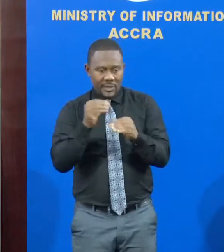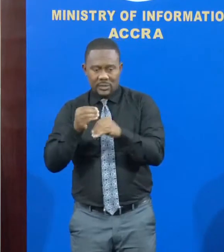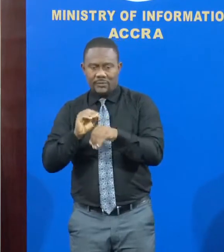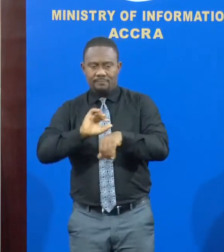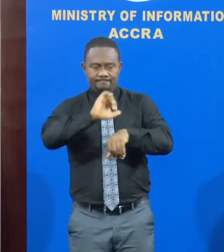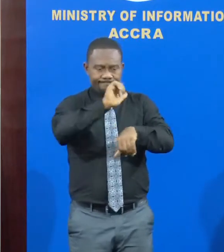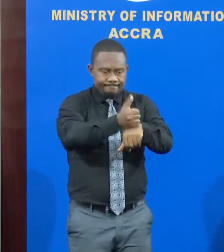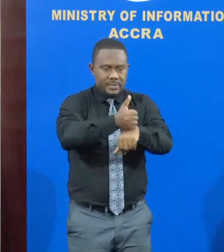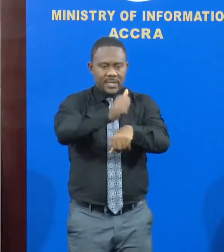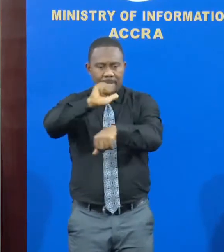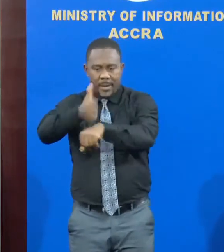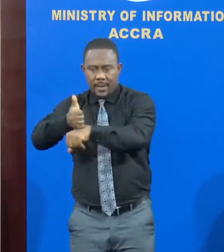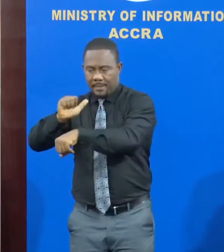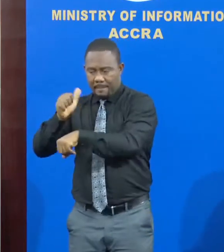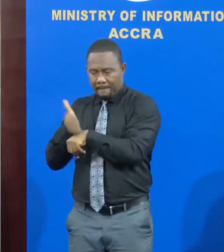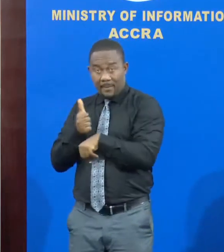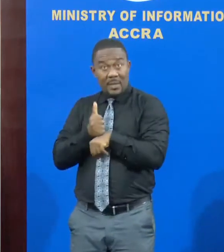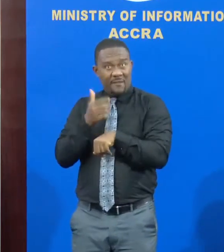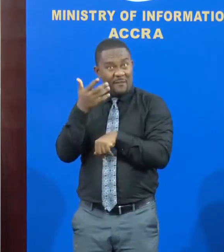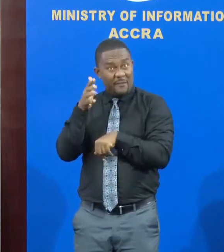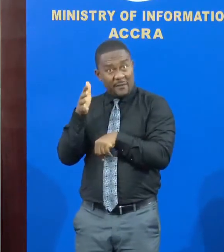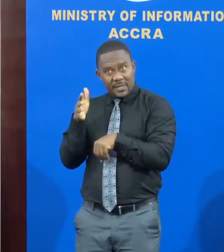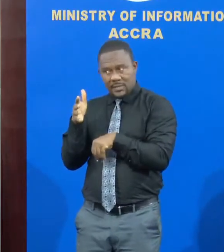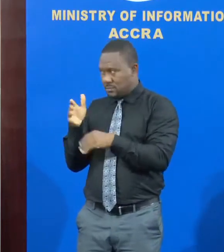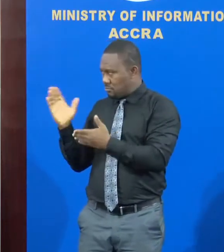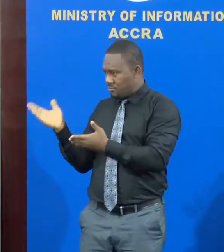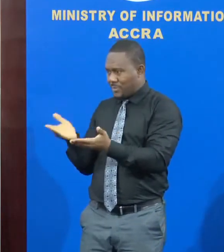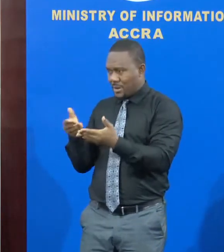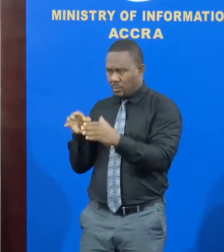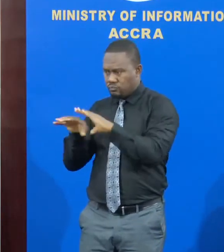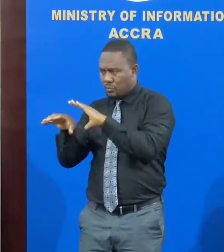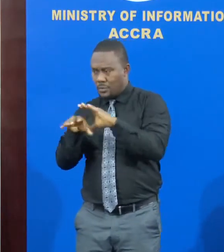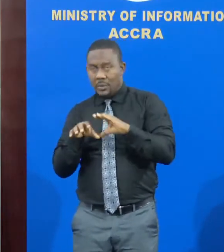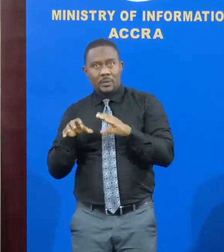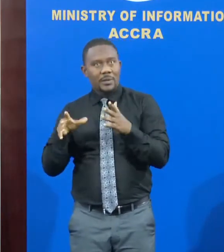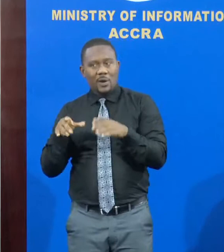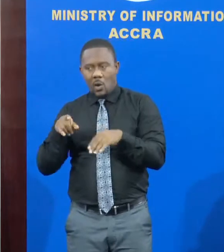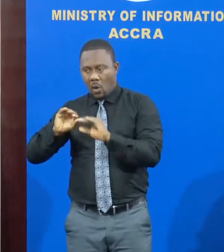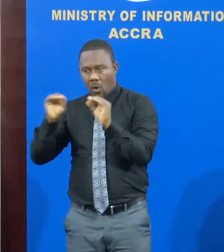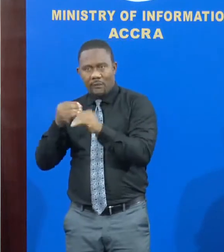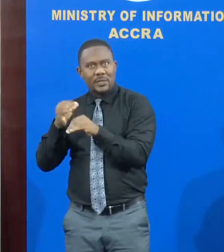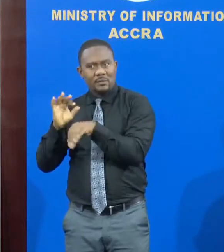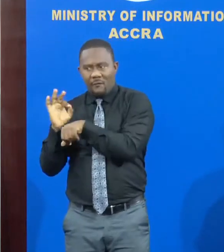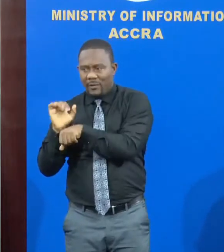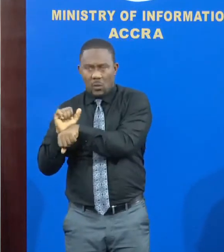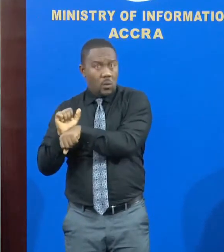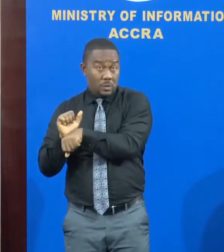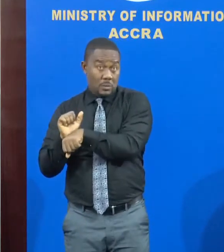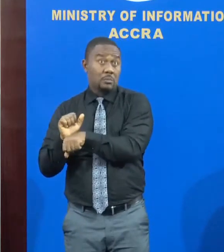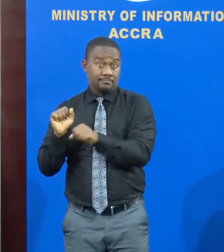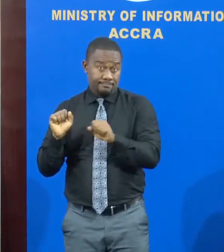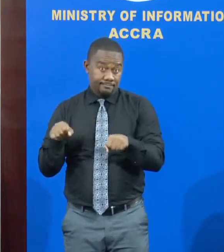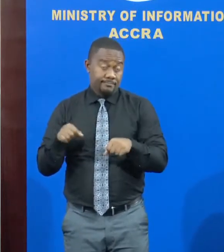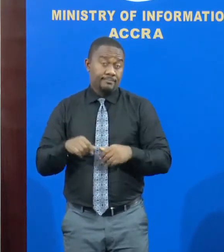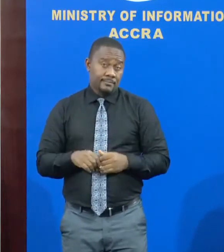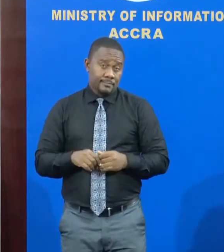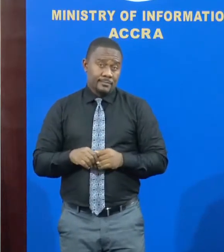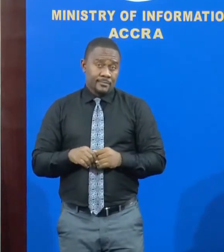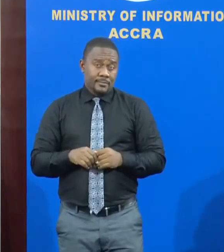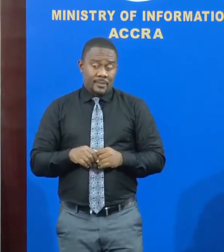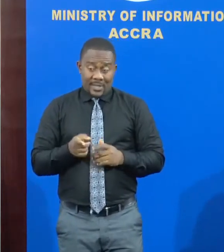and as soon as the recruitment processes are completed, they'll be fully functional, and they will provide the